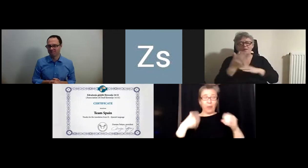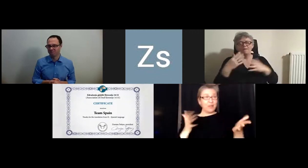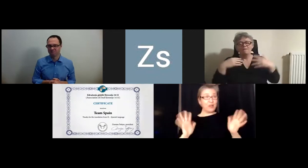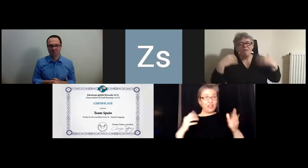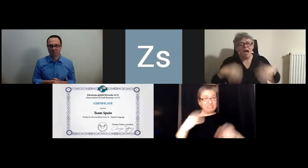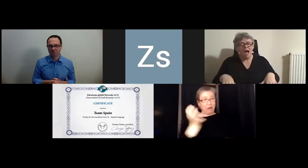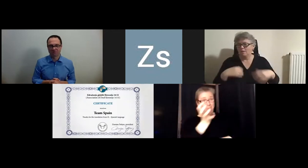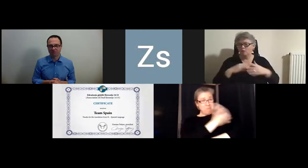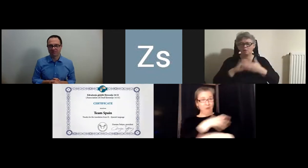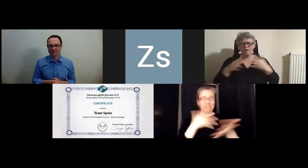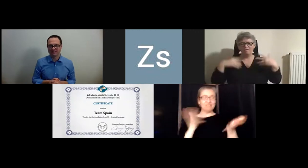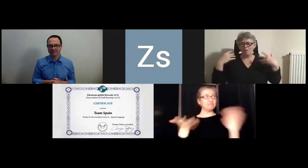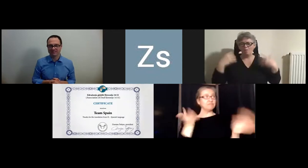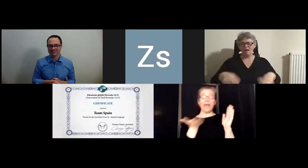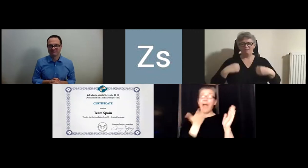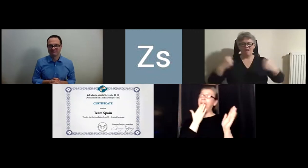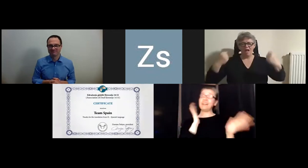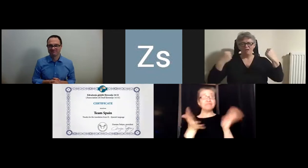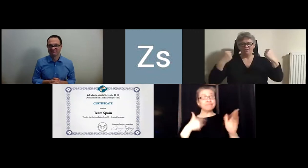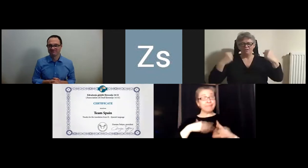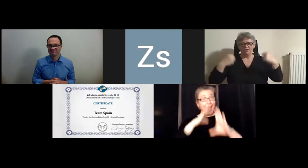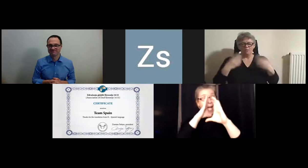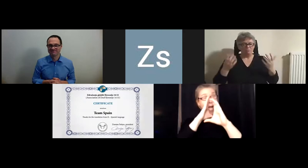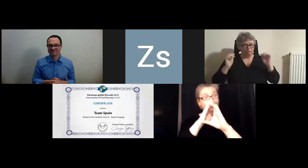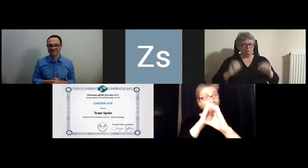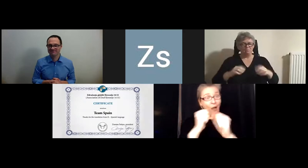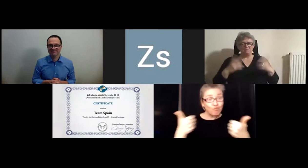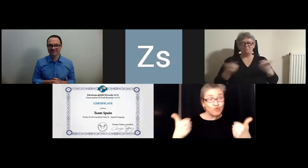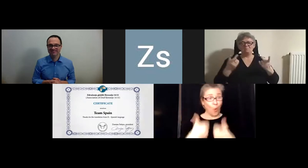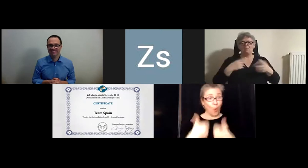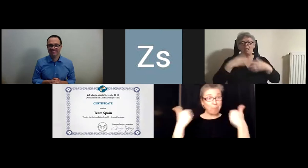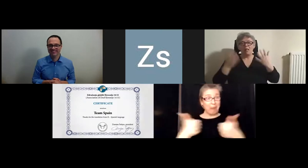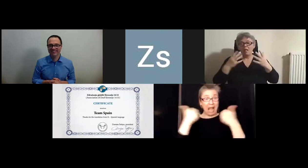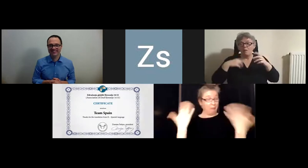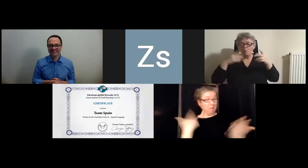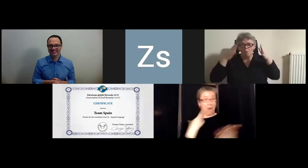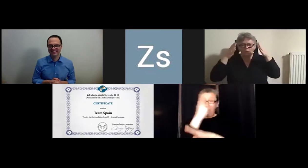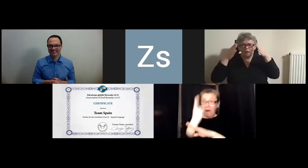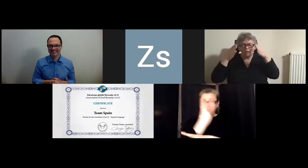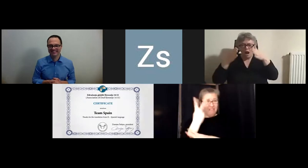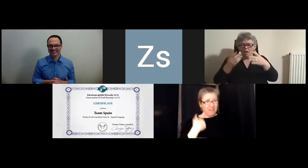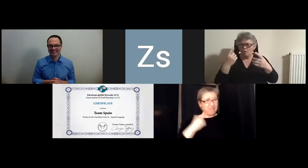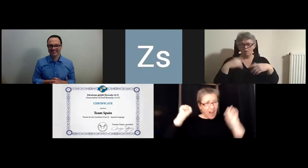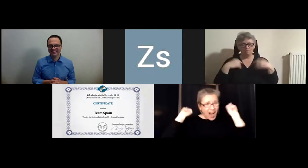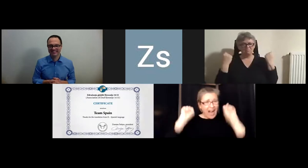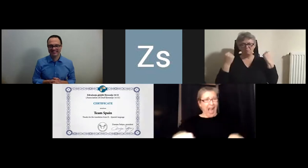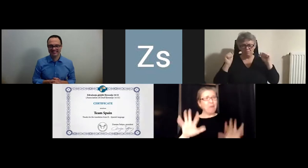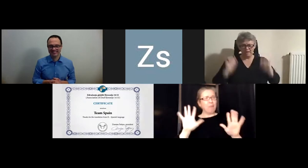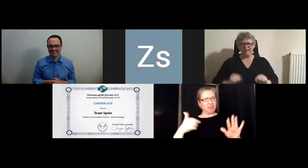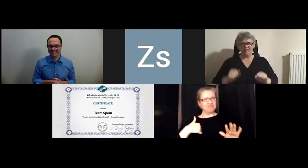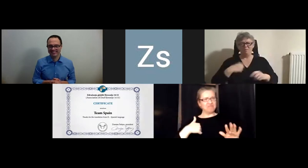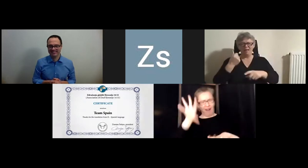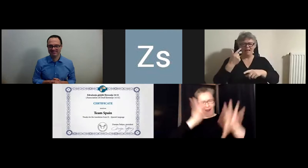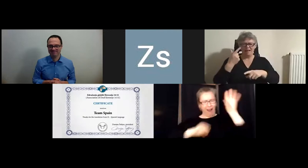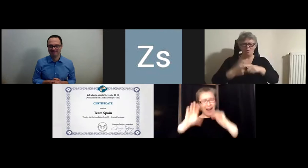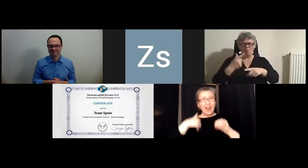I've been the only one. I didn't have a team, but I've just been so fascinated.